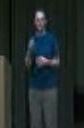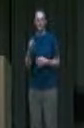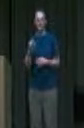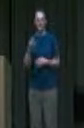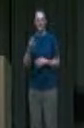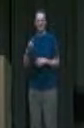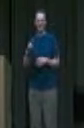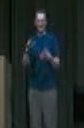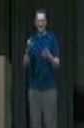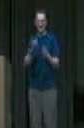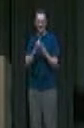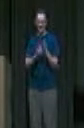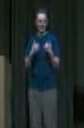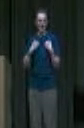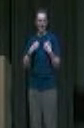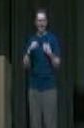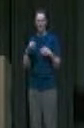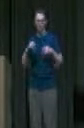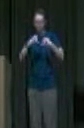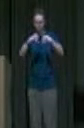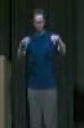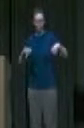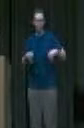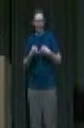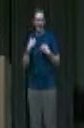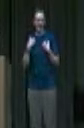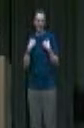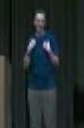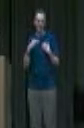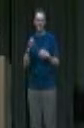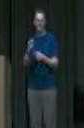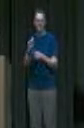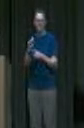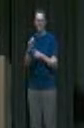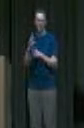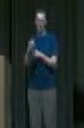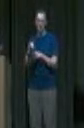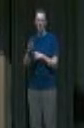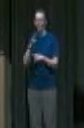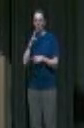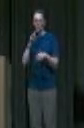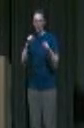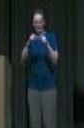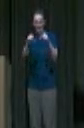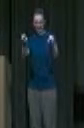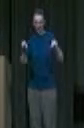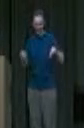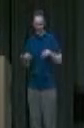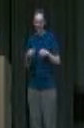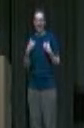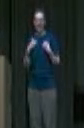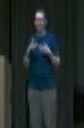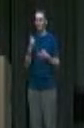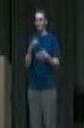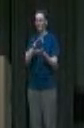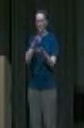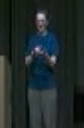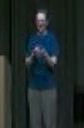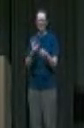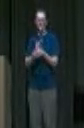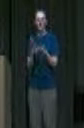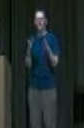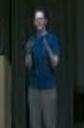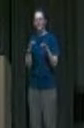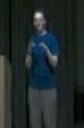and around the perimeter, there's stormwater ditches. There's a stormwater ditch that's going through the middle. As the video had shown, there's